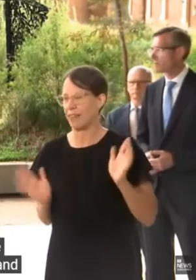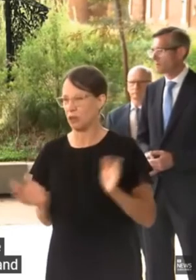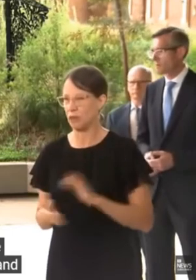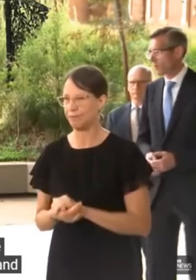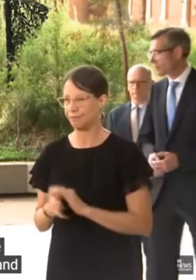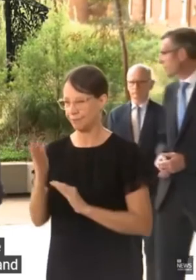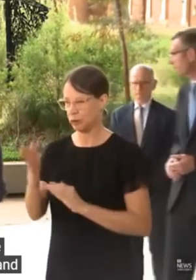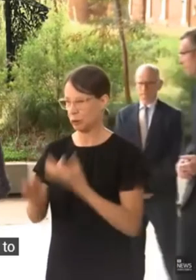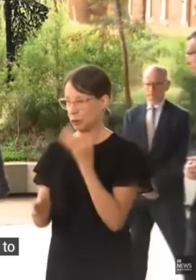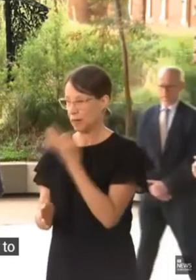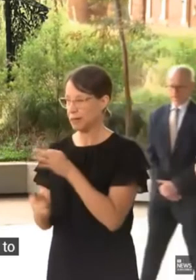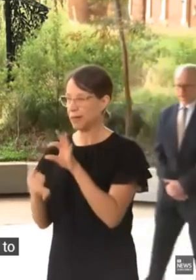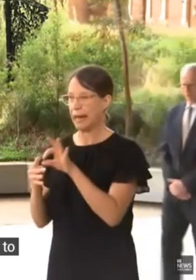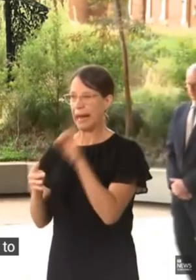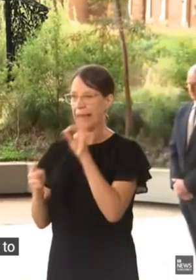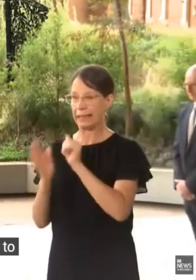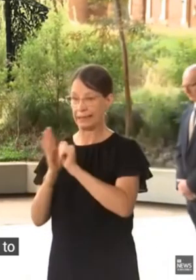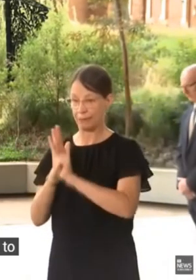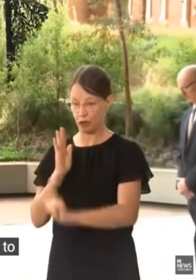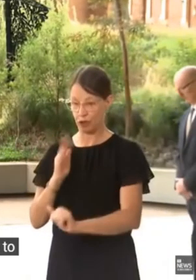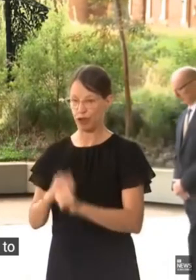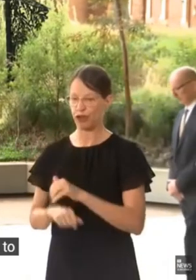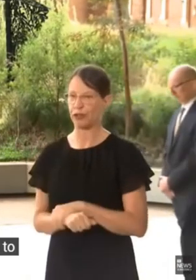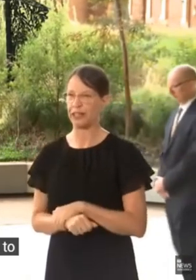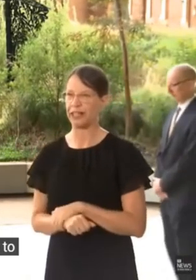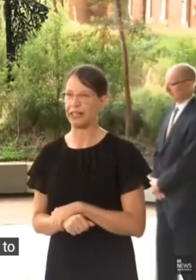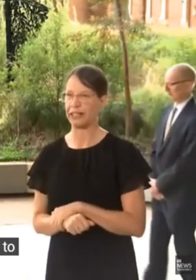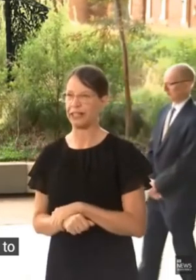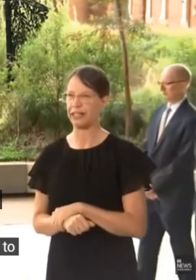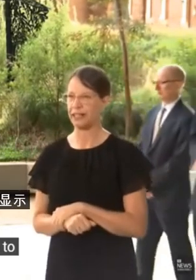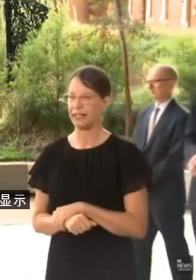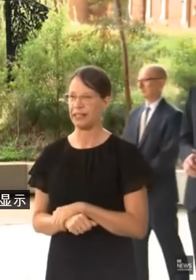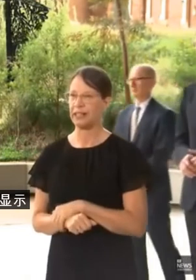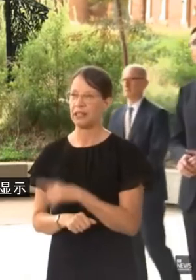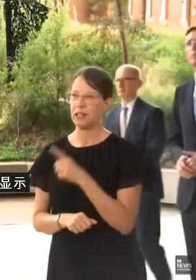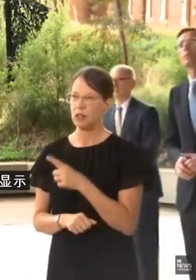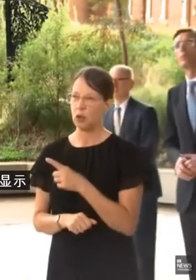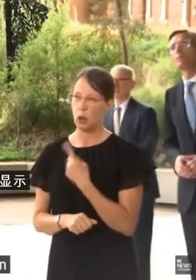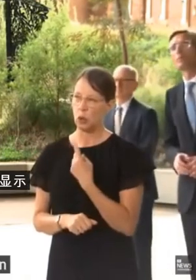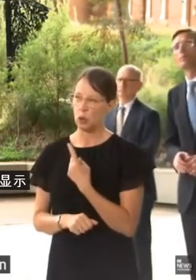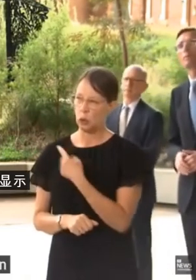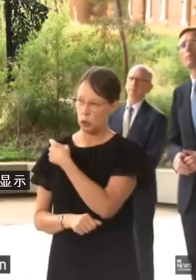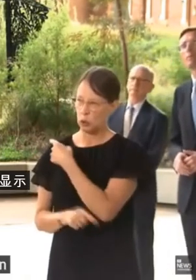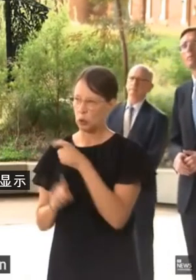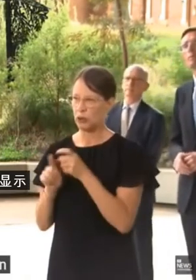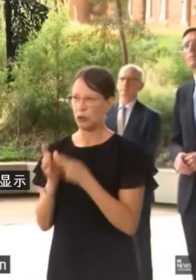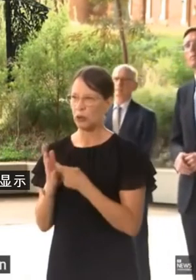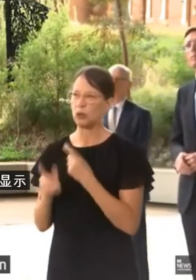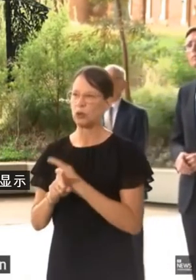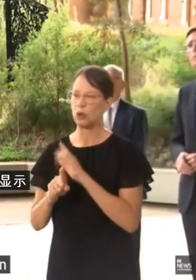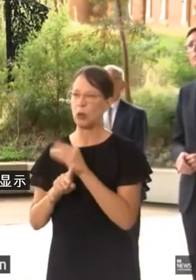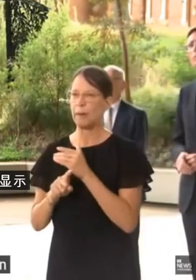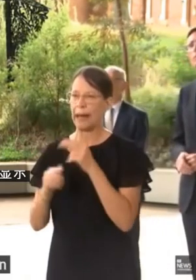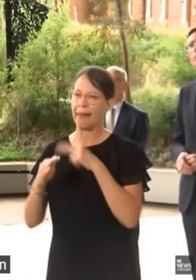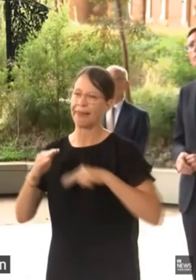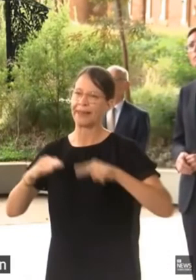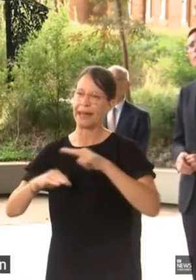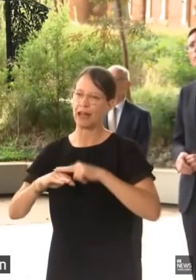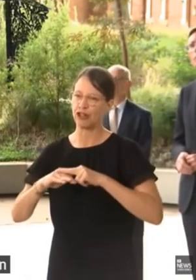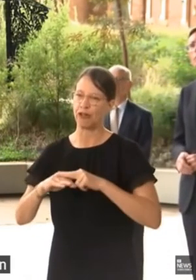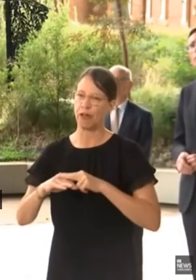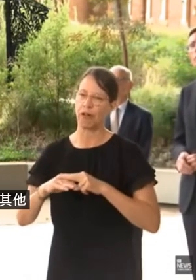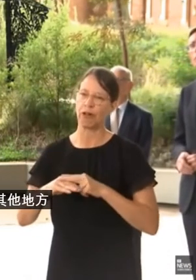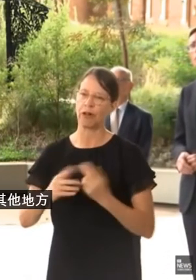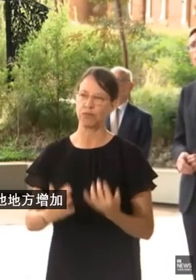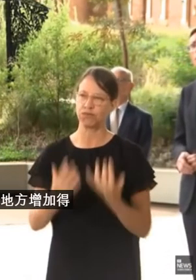surgery, Susan Pearce referred to the national data that's out today. In that data, it shows that the increase in waiting times for